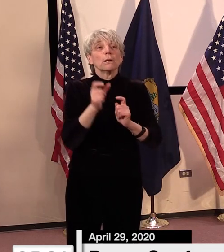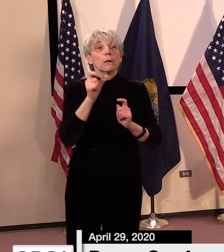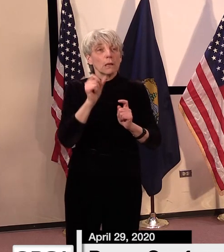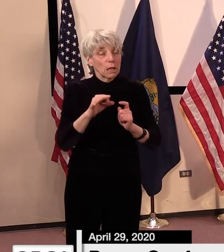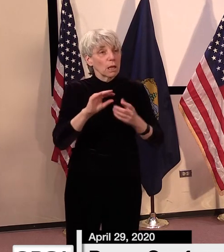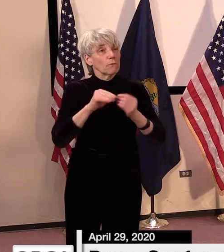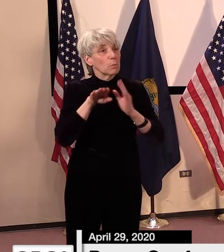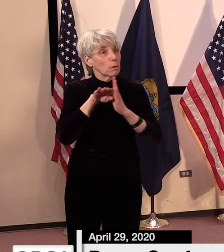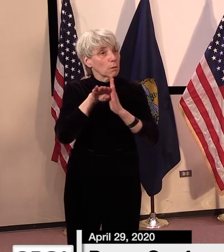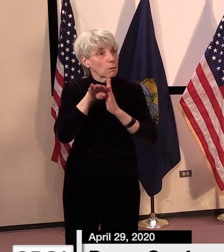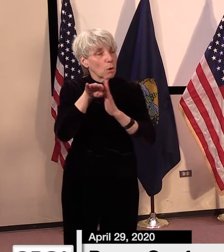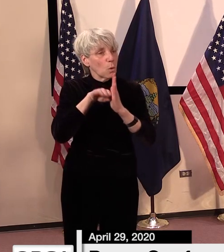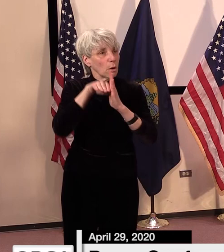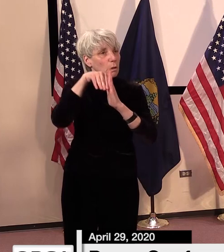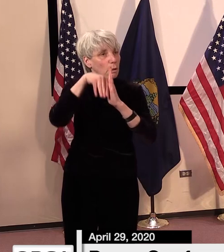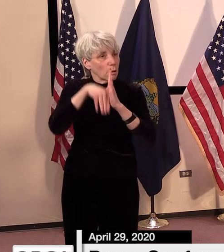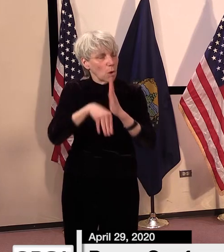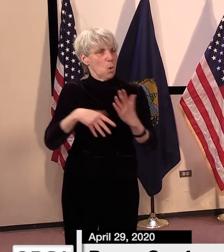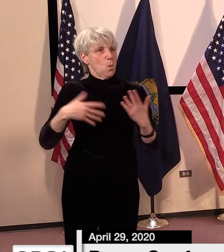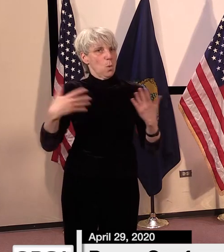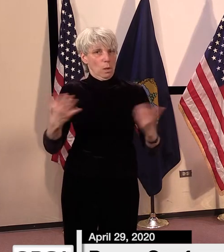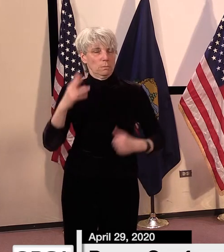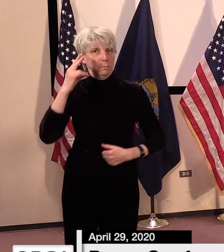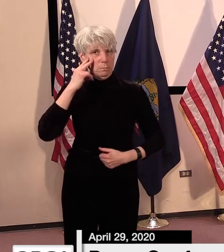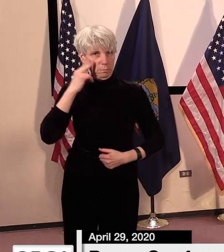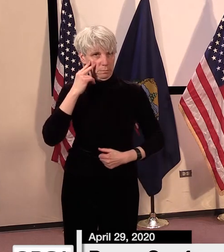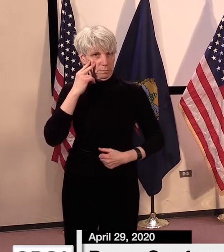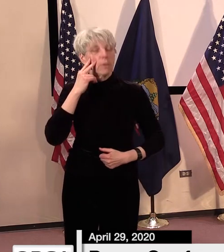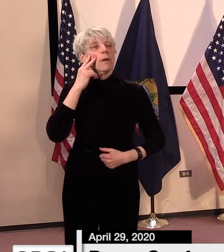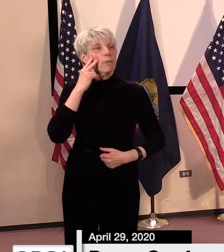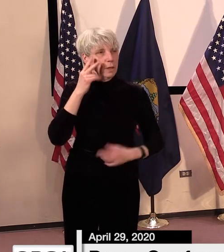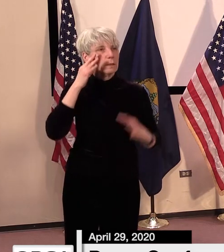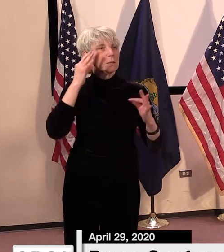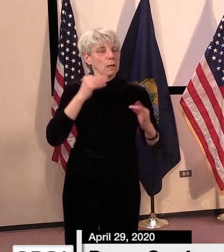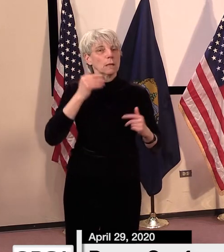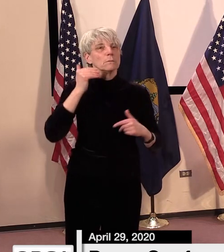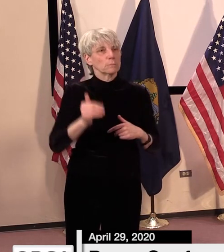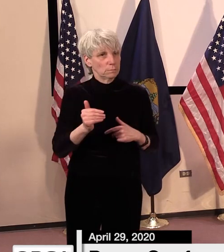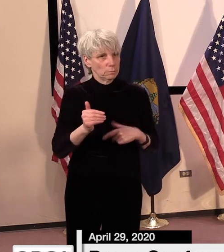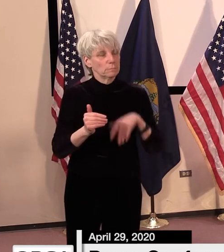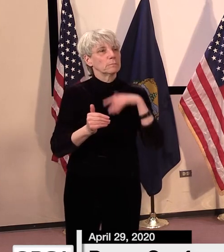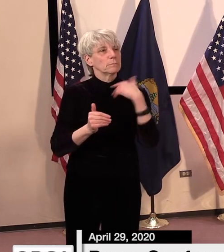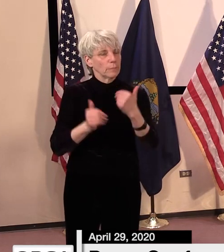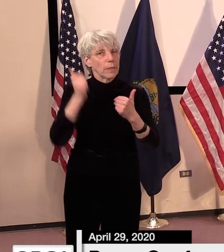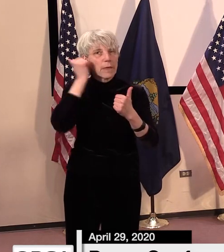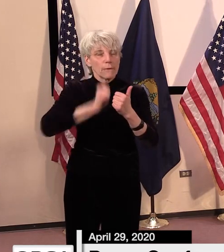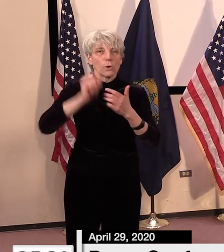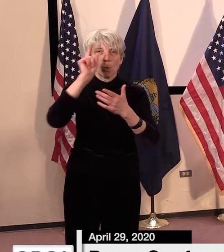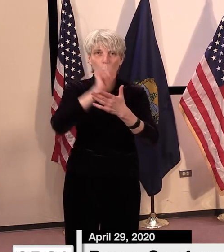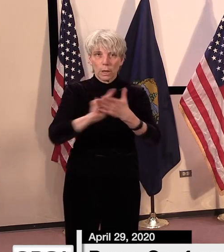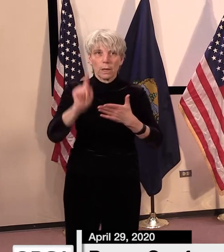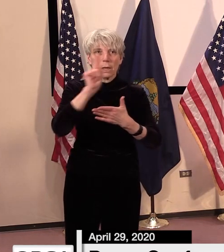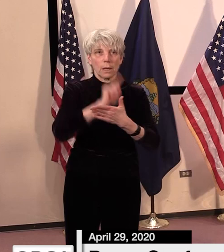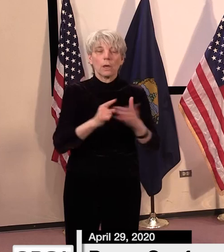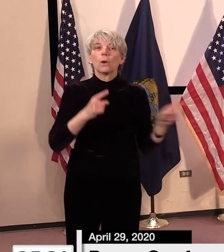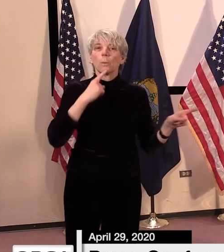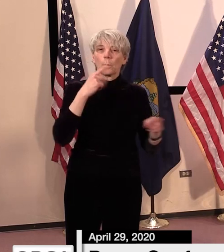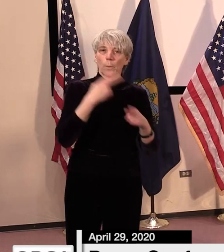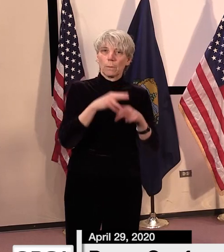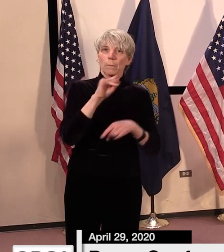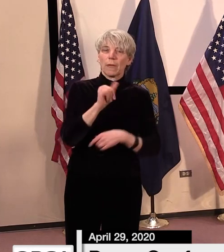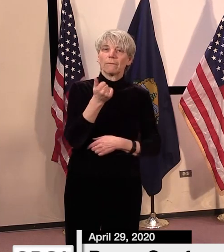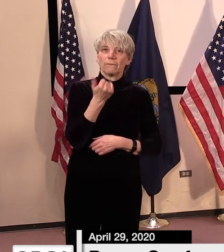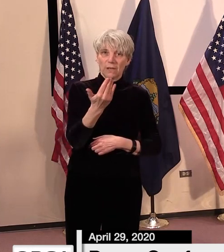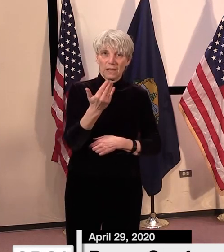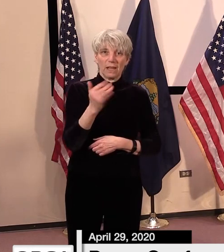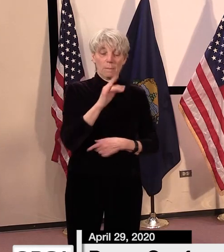what the trajectory looks like, and then make determinations based on that. And as you mentioned, The 15th is when the stay home,